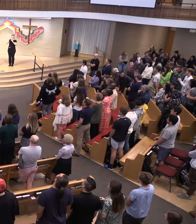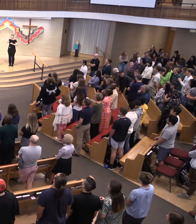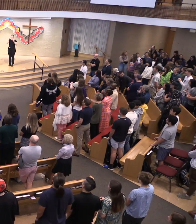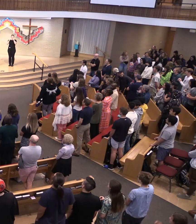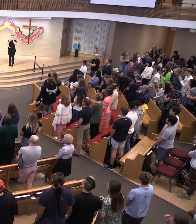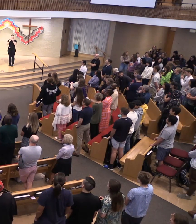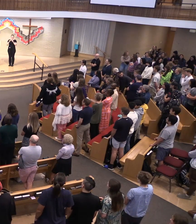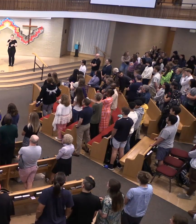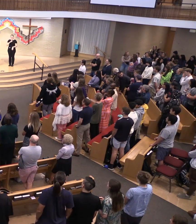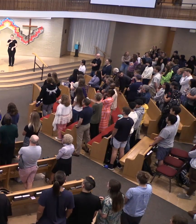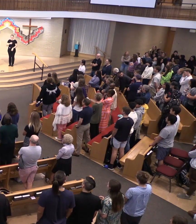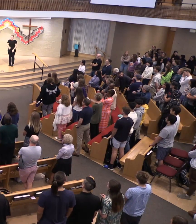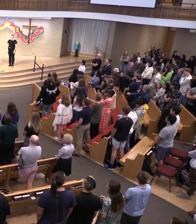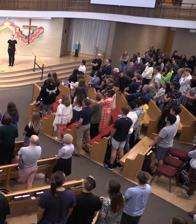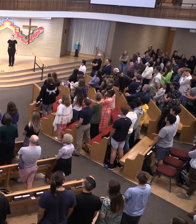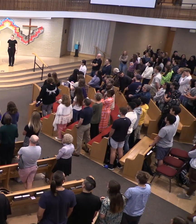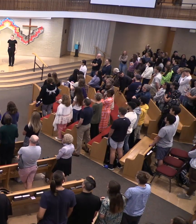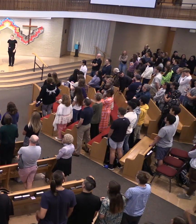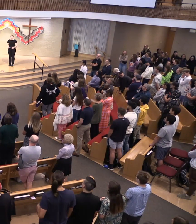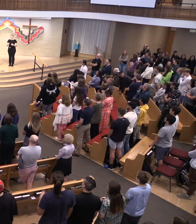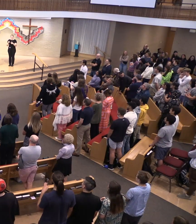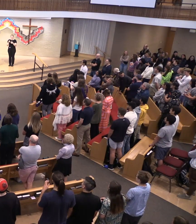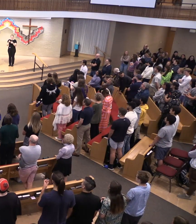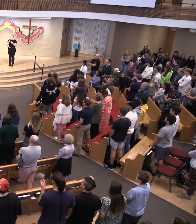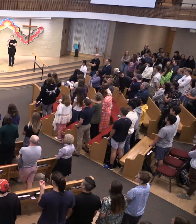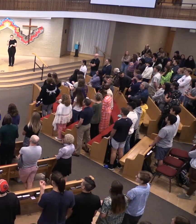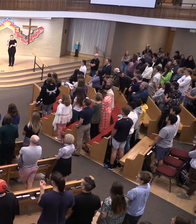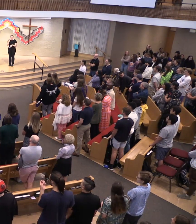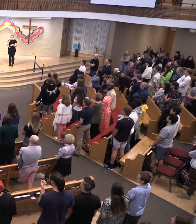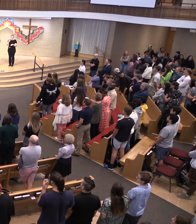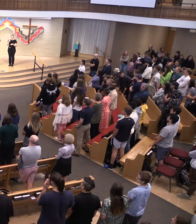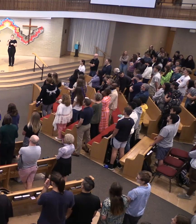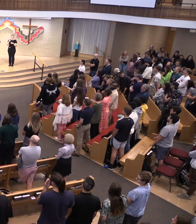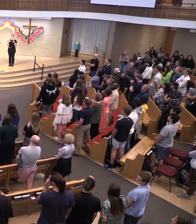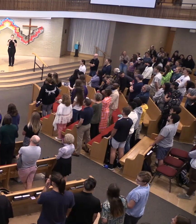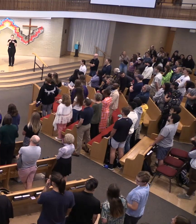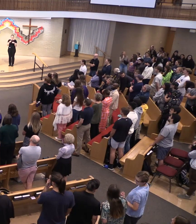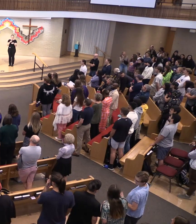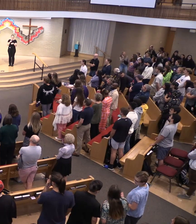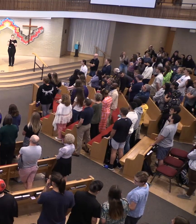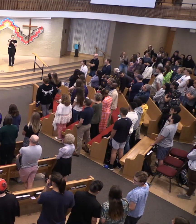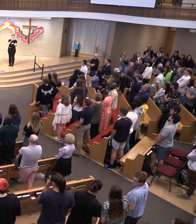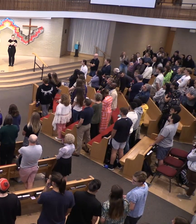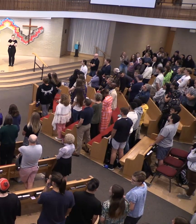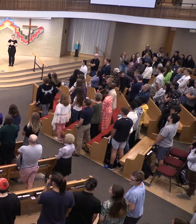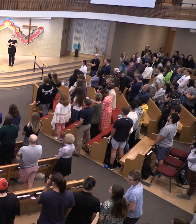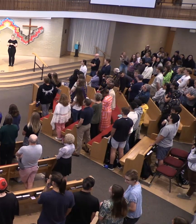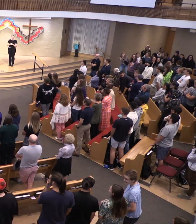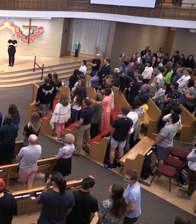On the second verse, then you may sing the parts. Okay, here we go.